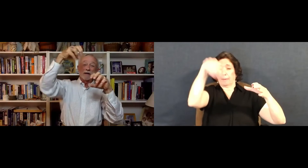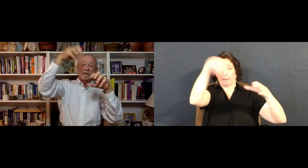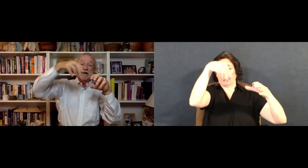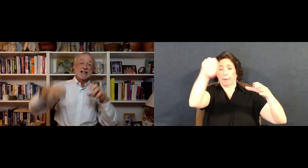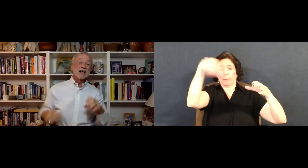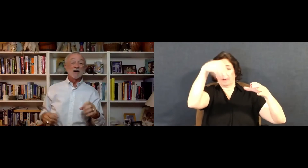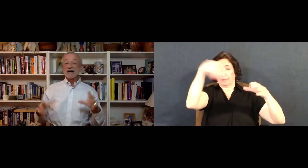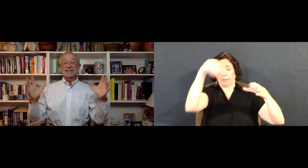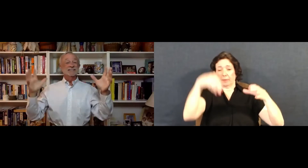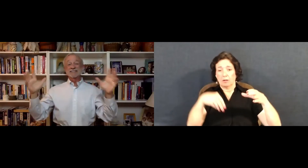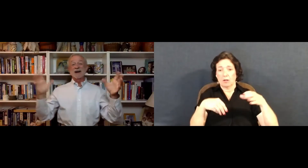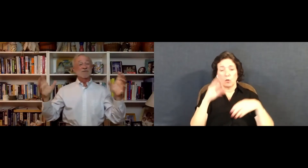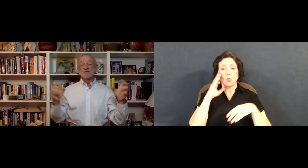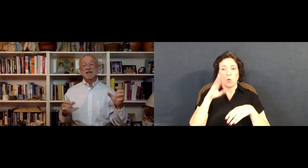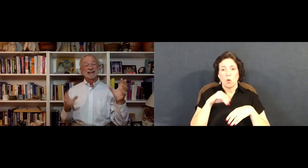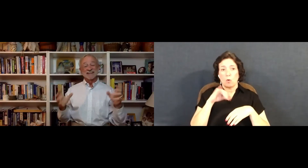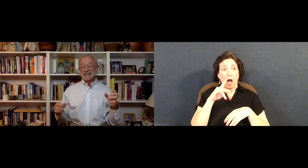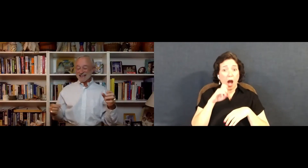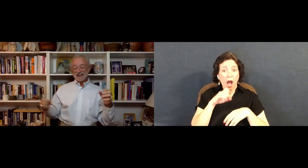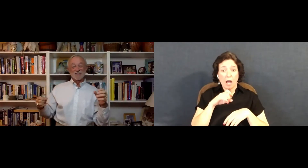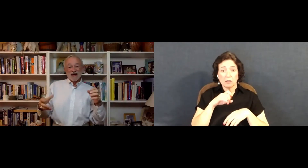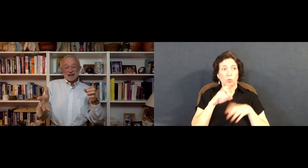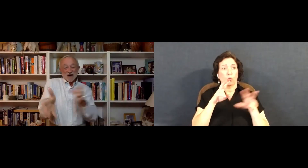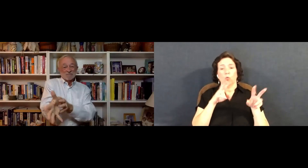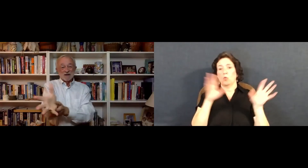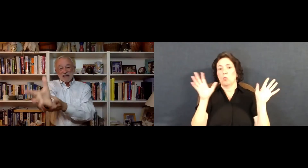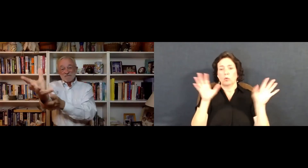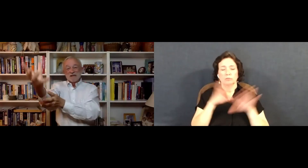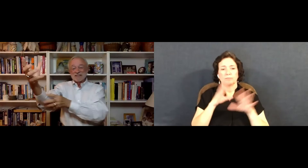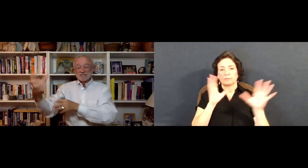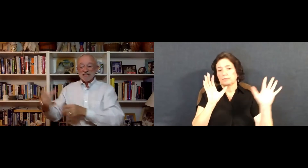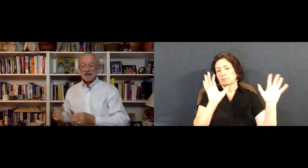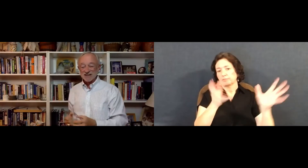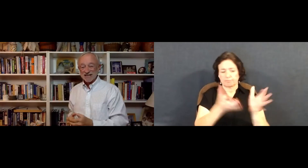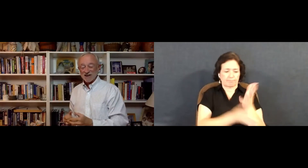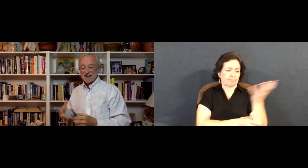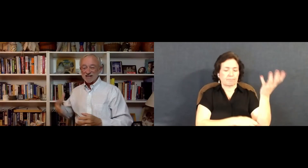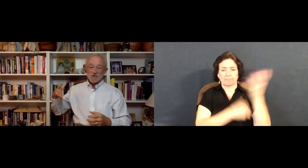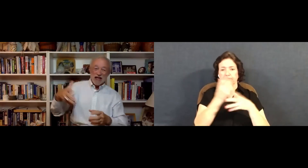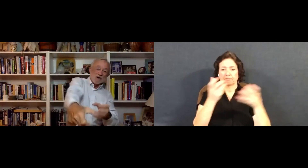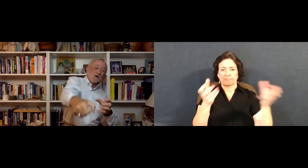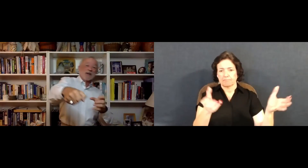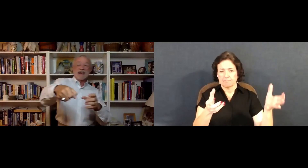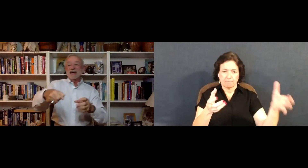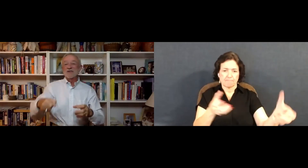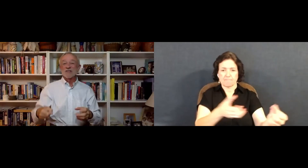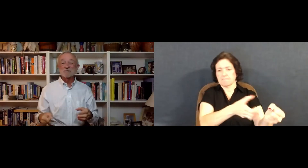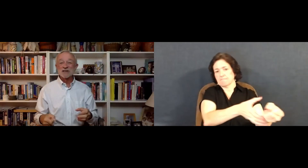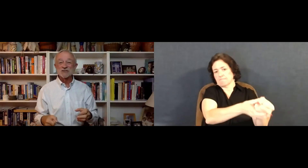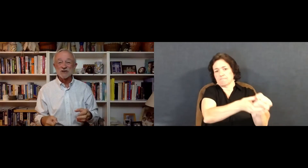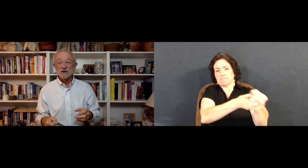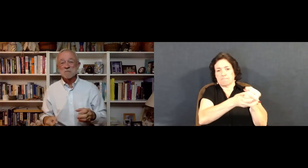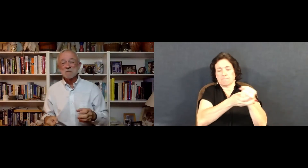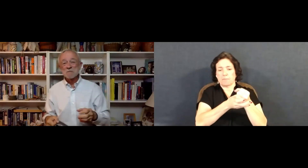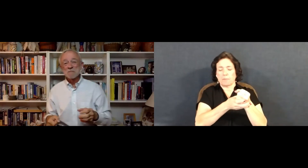pop, pop, pop, pop. Ike didn't stop for a minute. He grabbed up that mitt that was laying on the counter, and he grabbed a hold of that handle of that